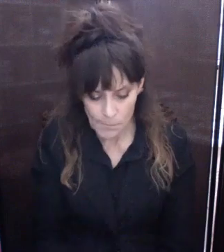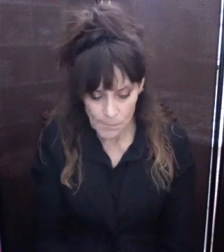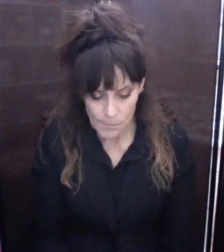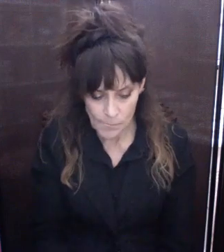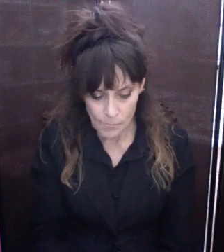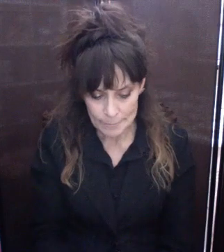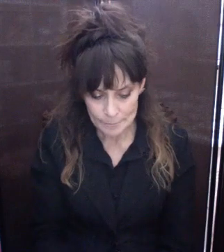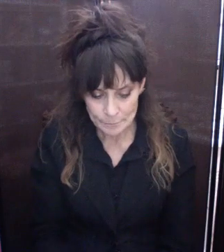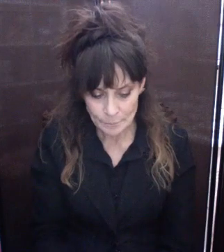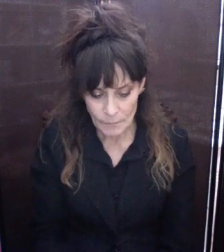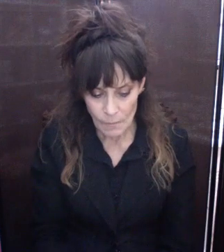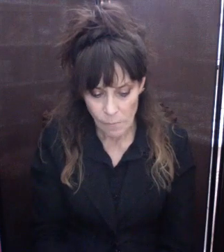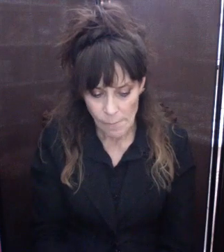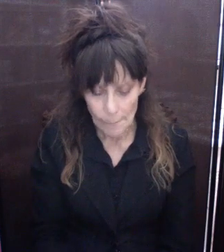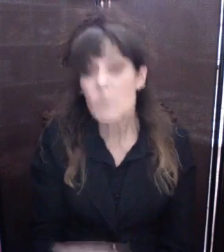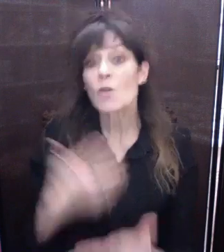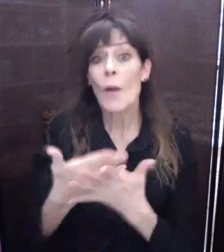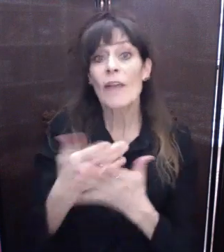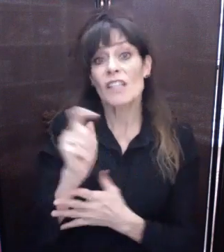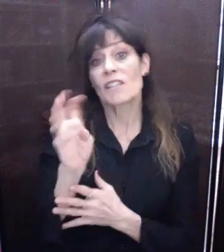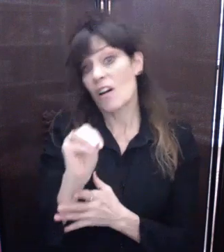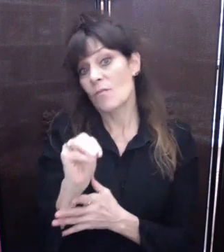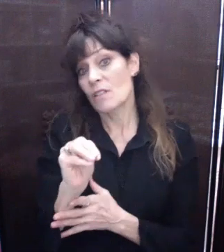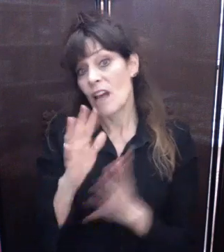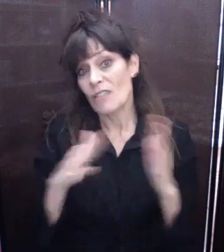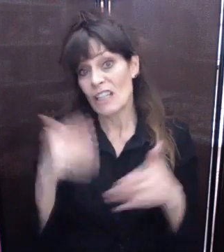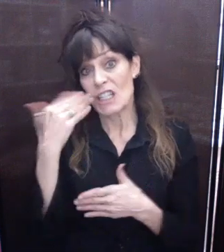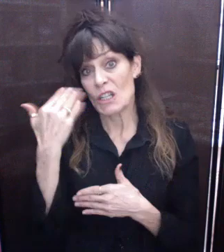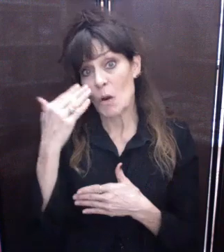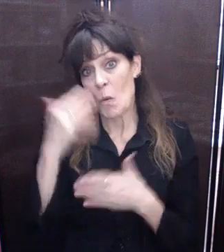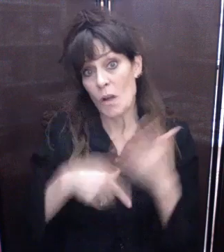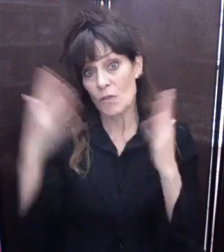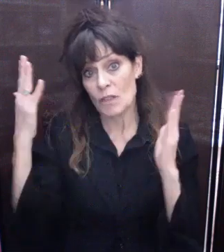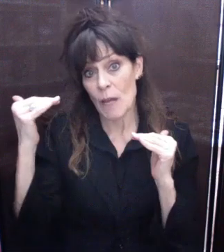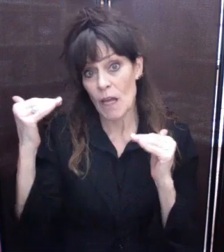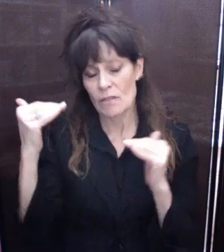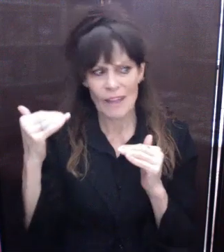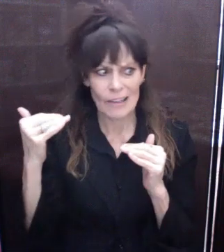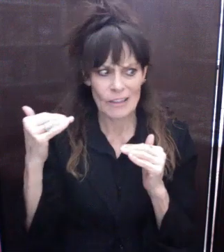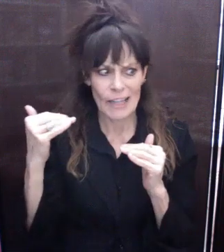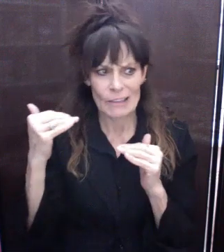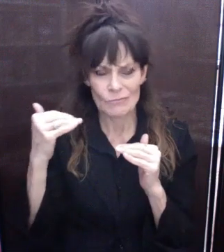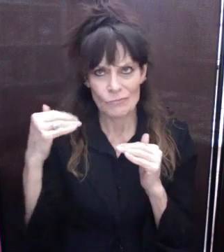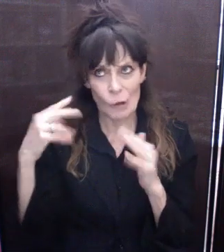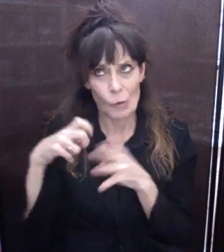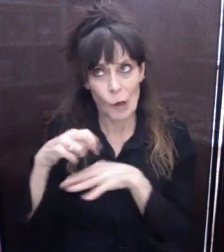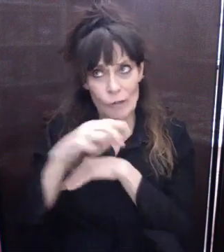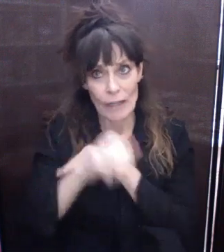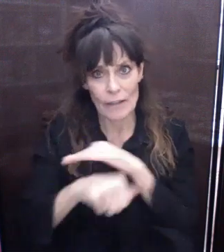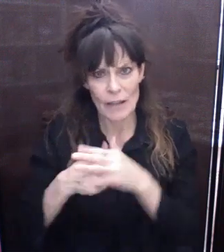You know, I got to Tom's house and I didn't really know what to expect. As I said, I sort of crawled down into his basement because I was still feeling the effects of that